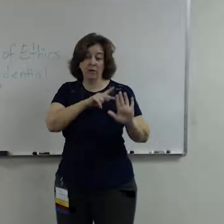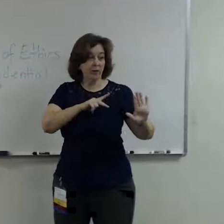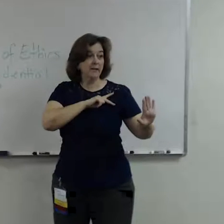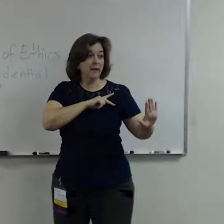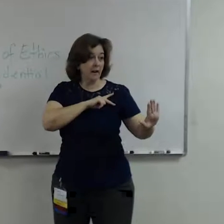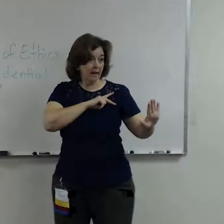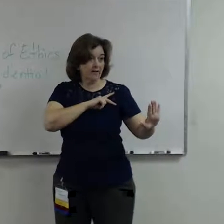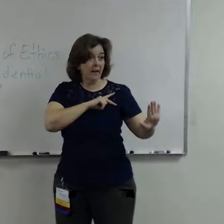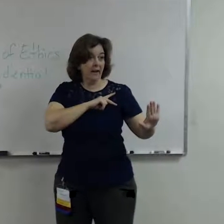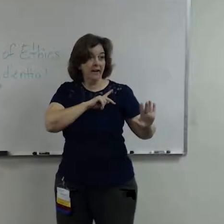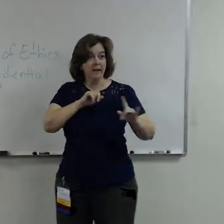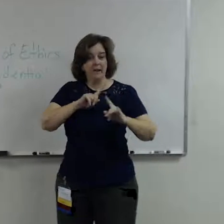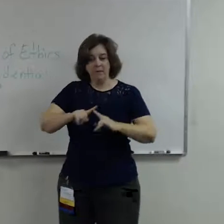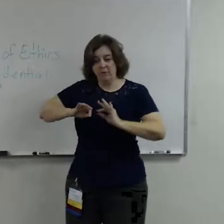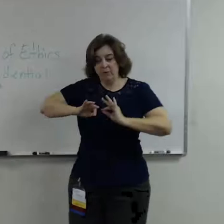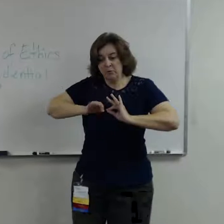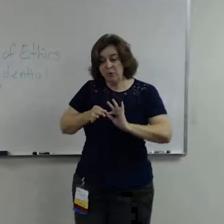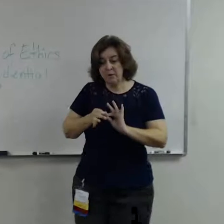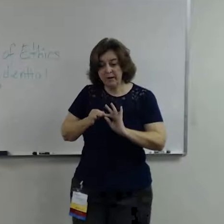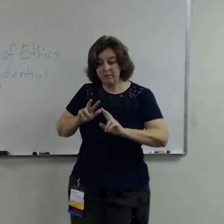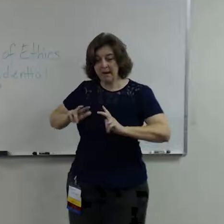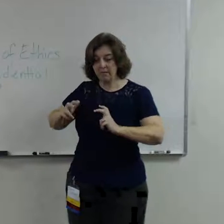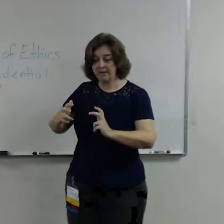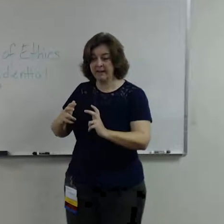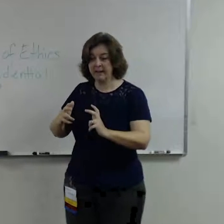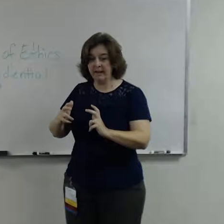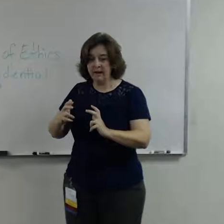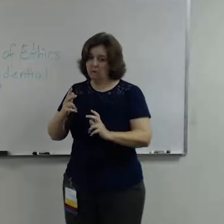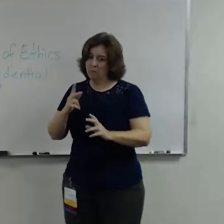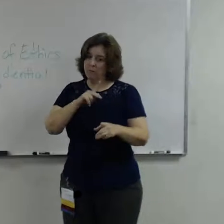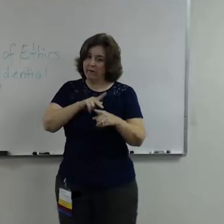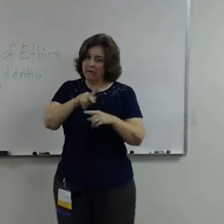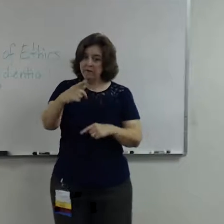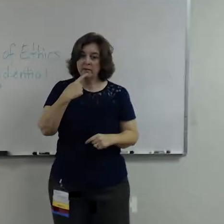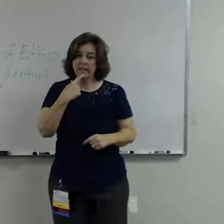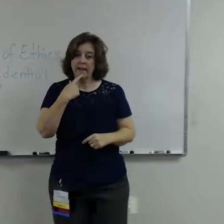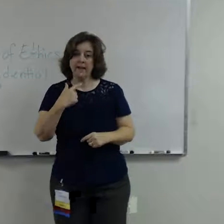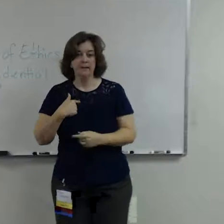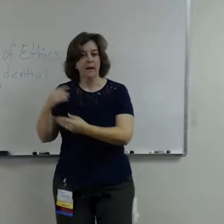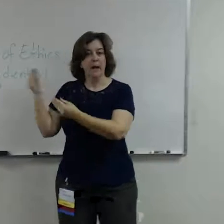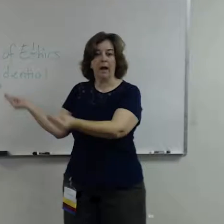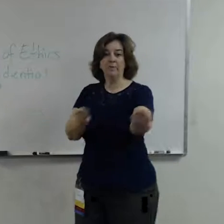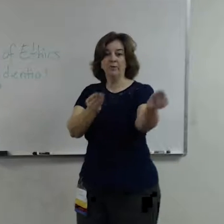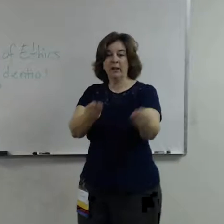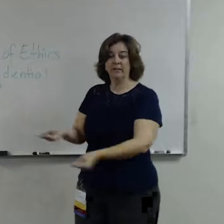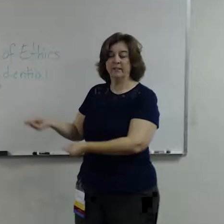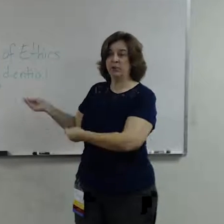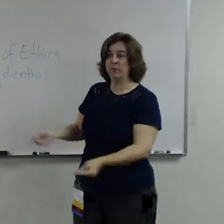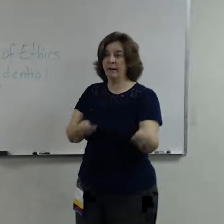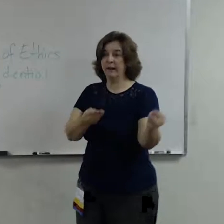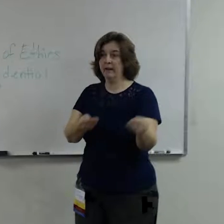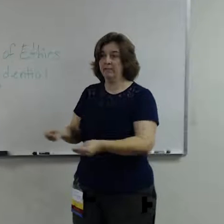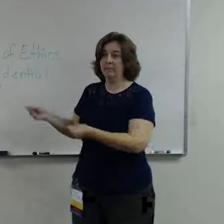own time. That's fine. But you're interpreting a Bible study. Well, professional says, I'm just interpreting.